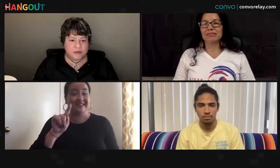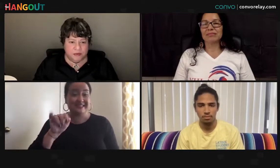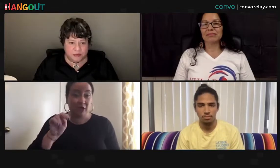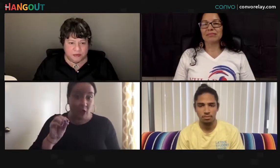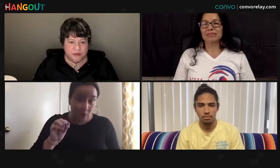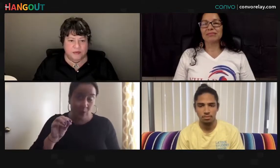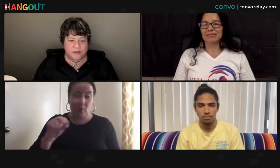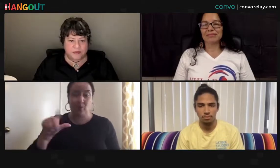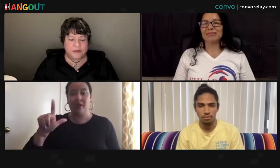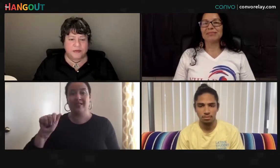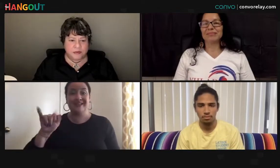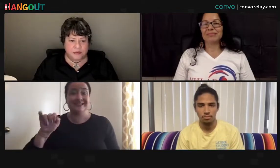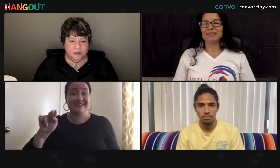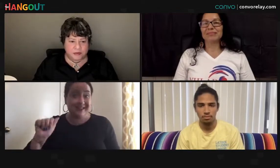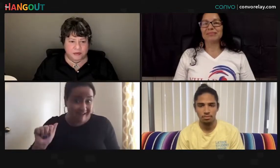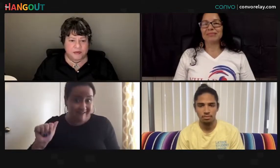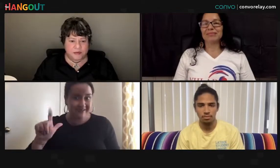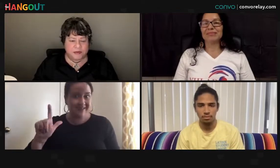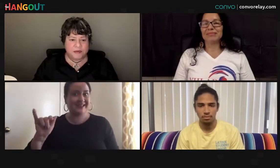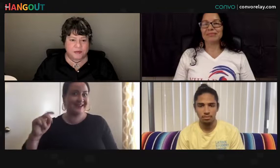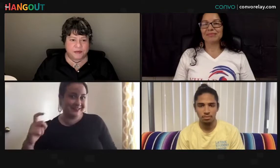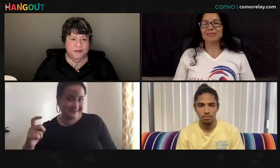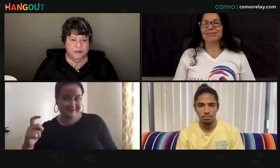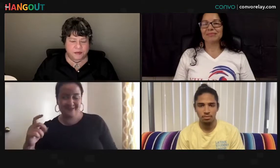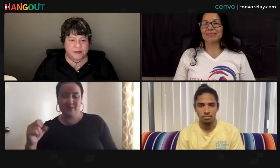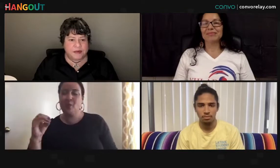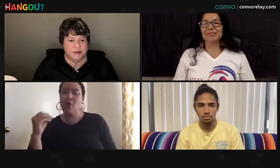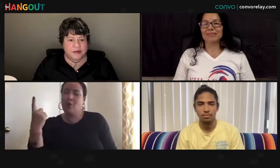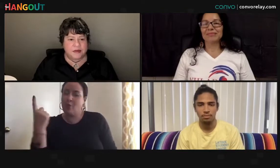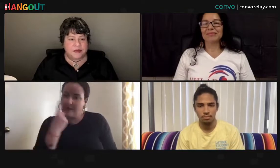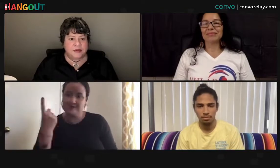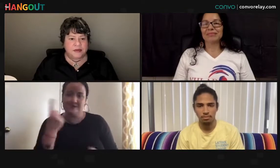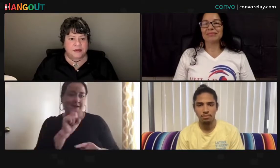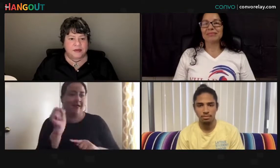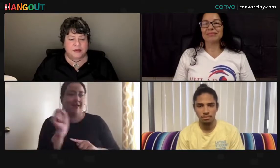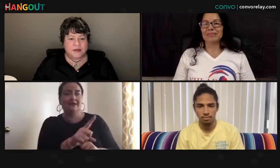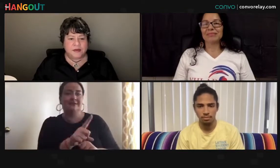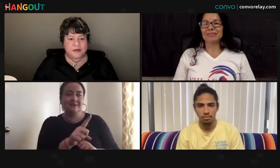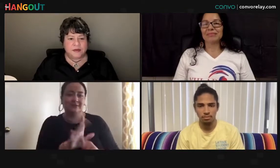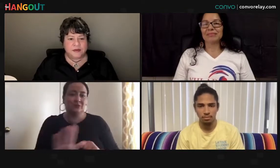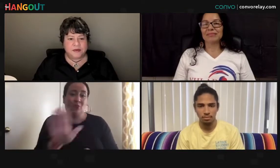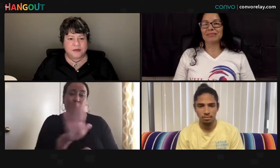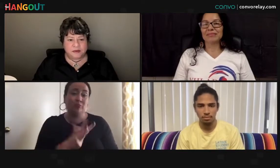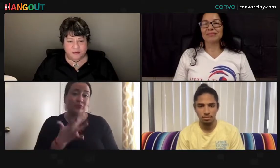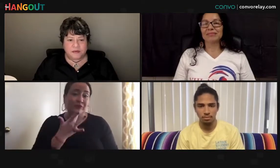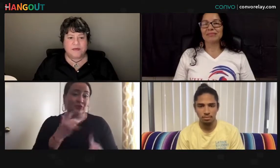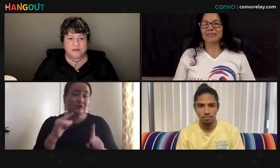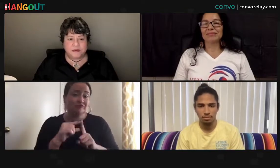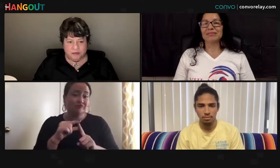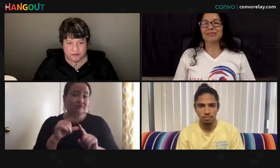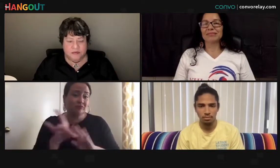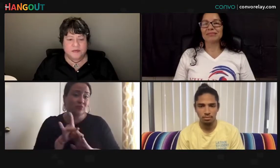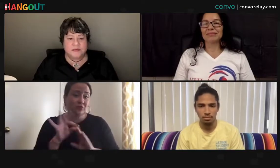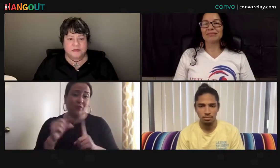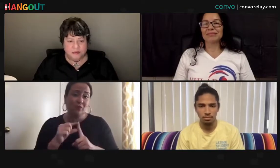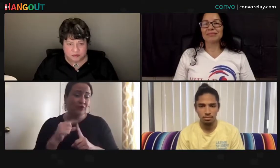it could be Latino, it could be Latina, it could be Latinx. So always ask the